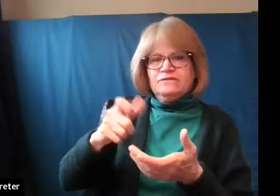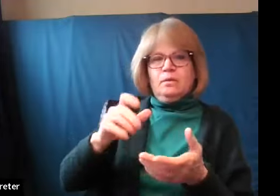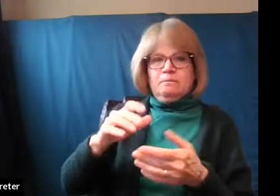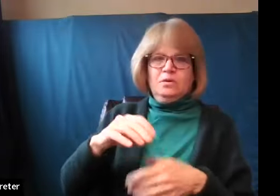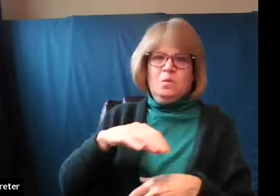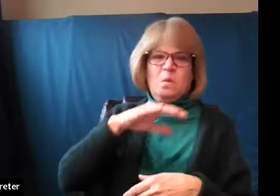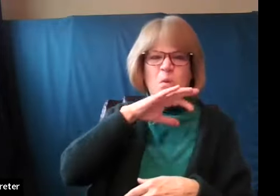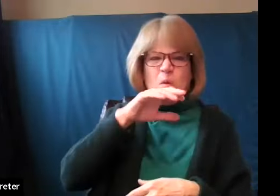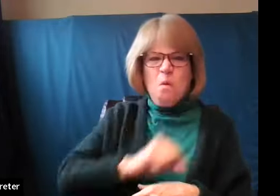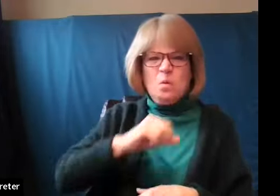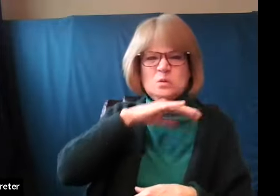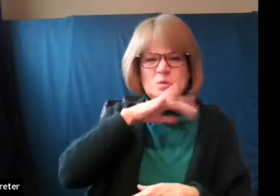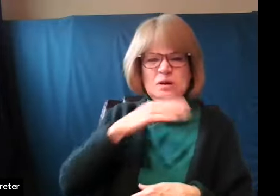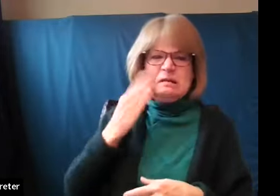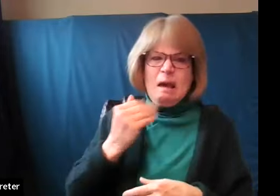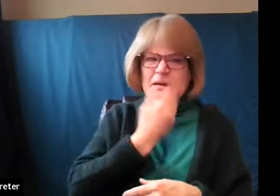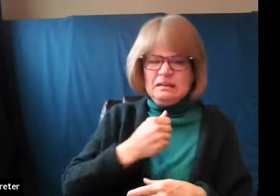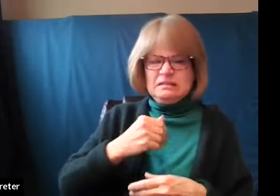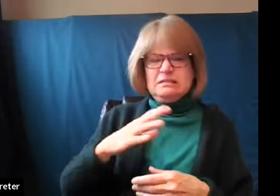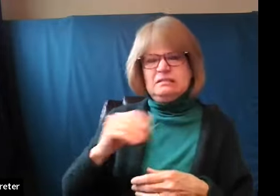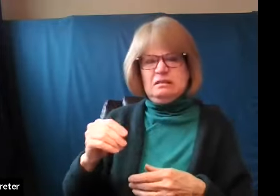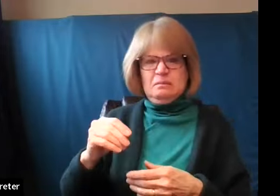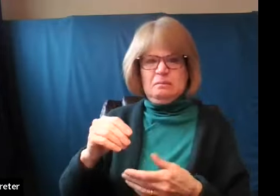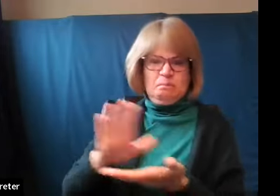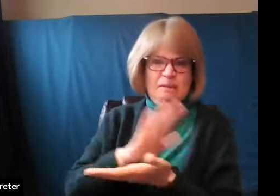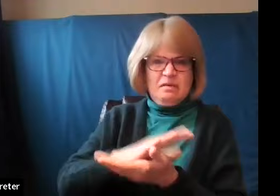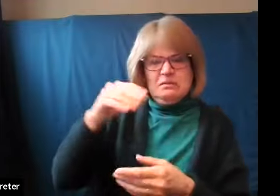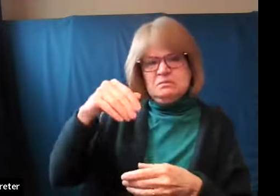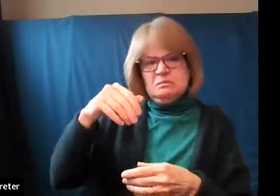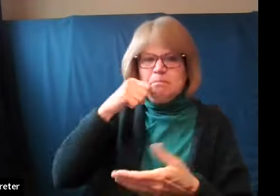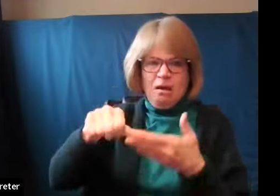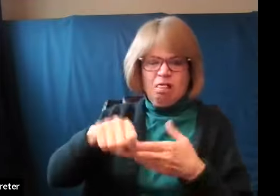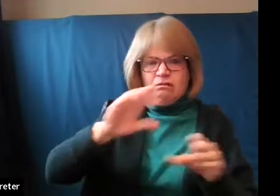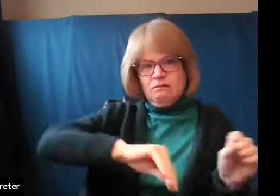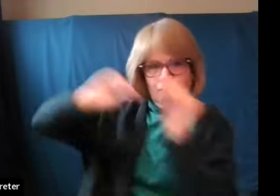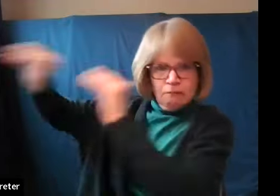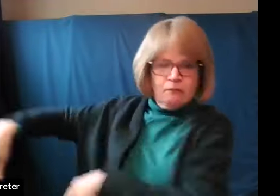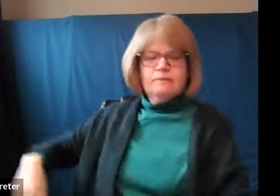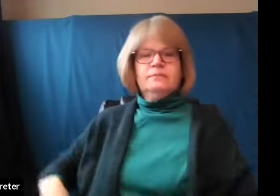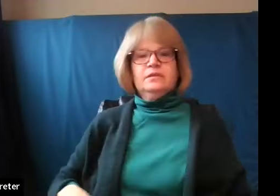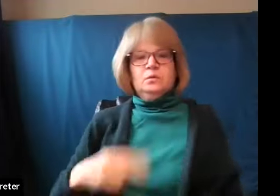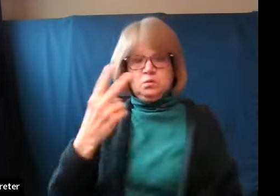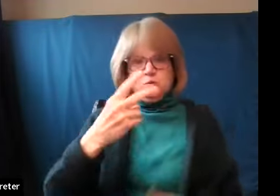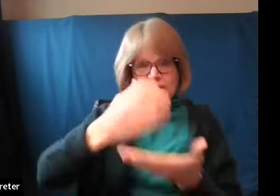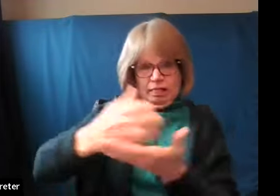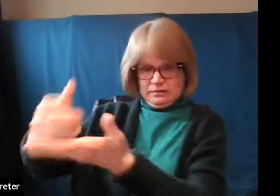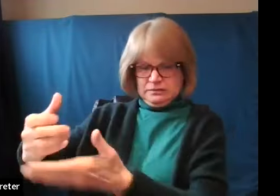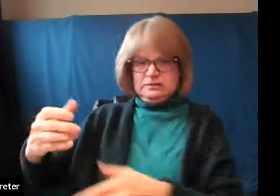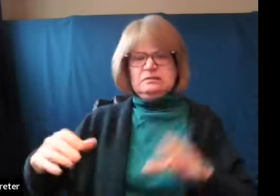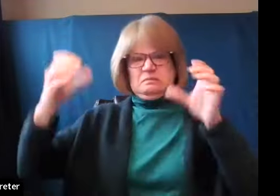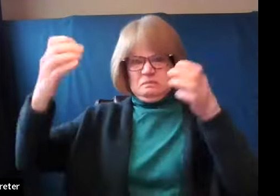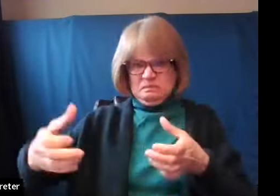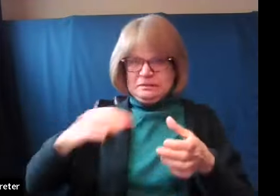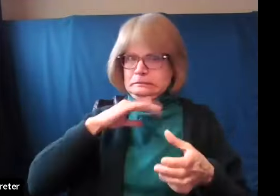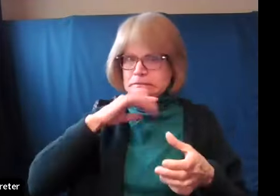paper napkins. Two beverage-stained glasses filled at the tap were set down. Old Billy's